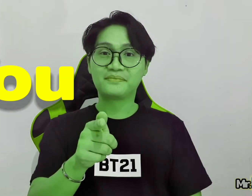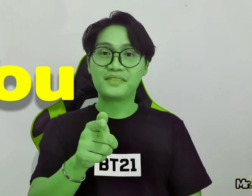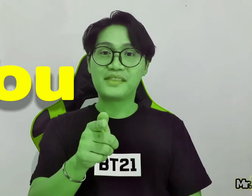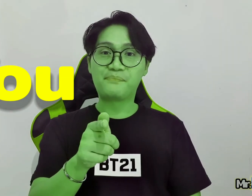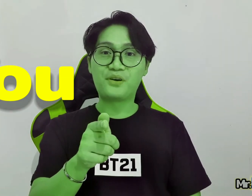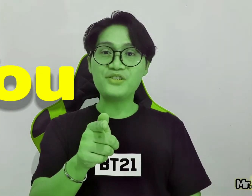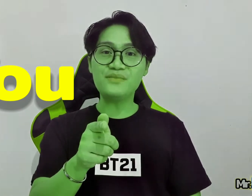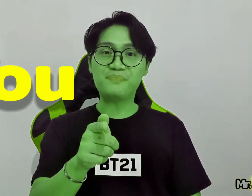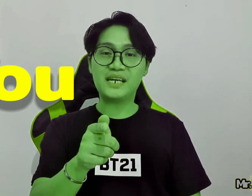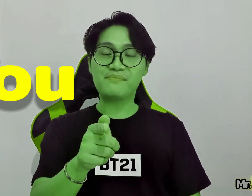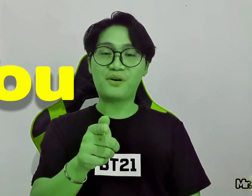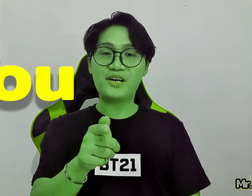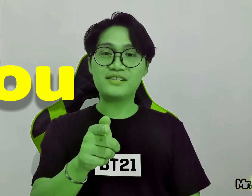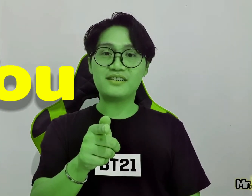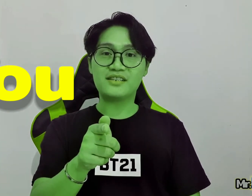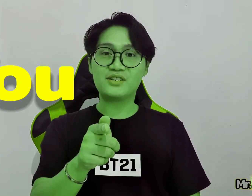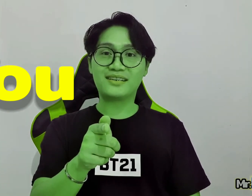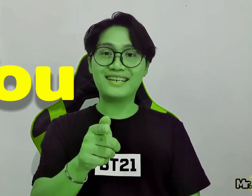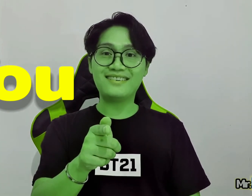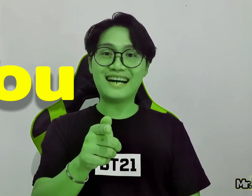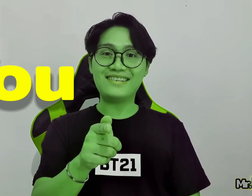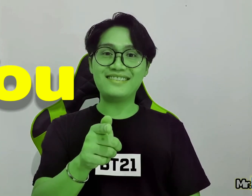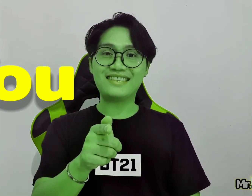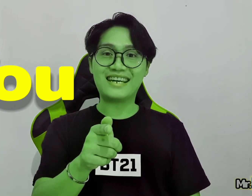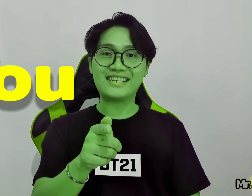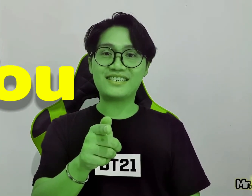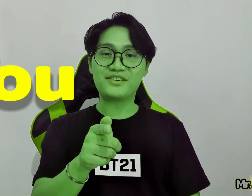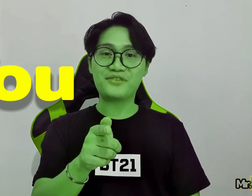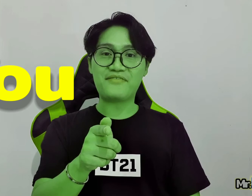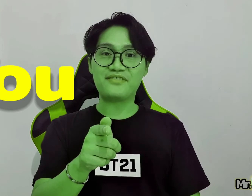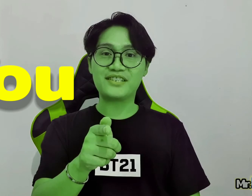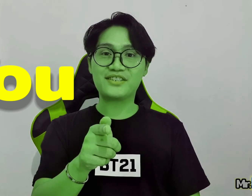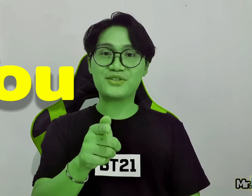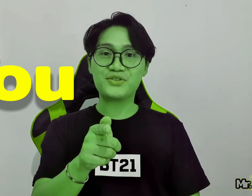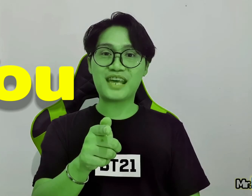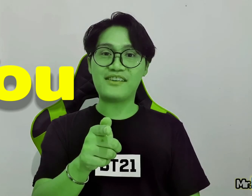The person being pointed to clearly understands the reference to self.